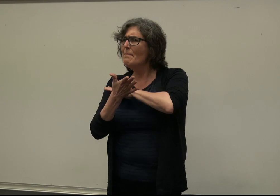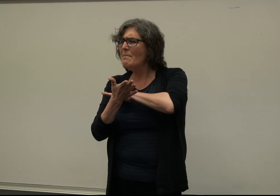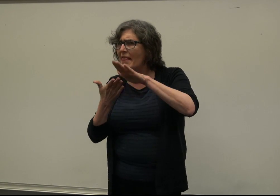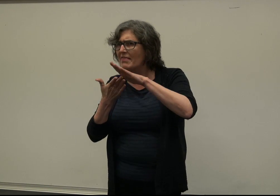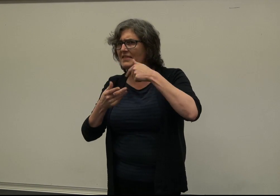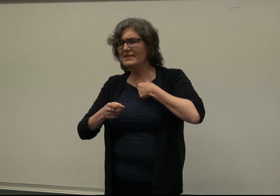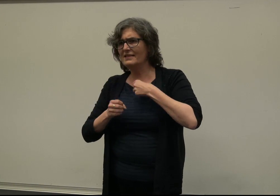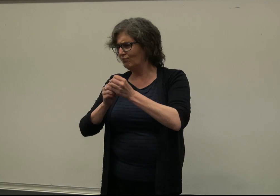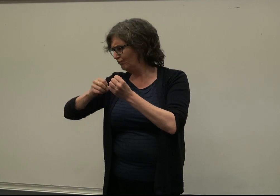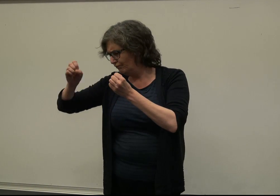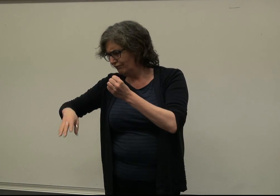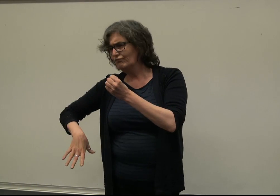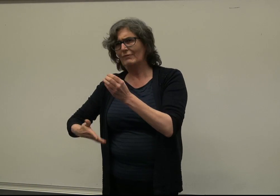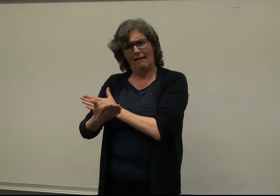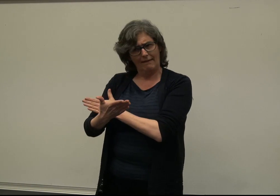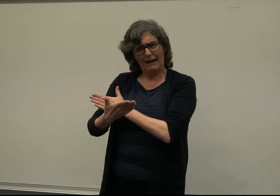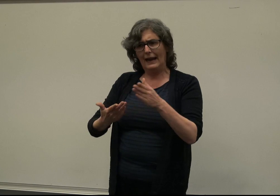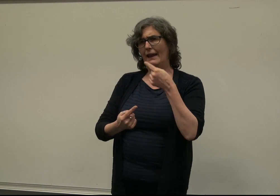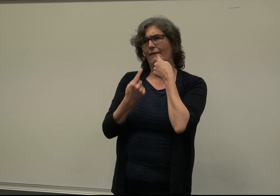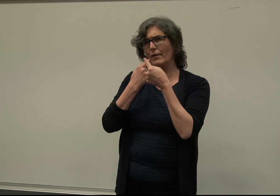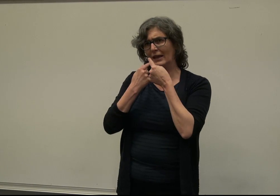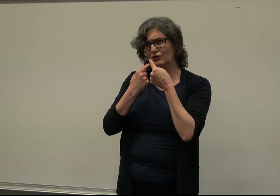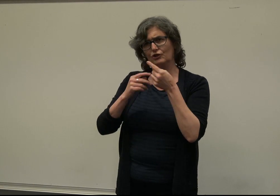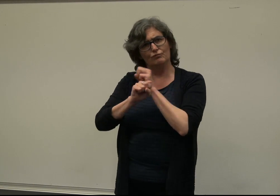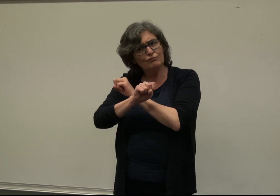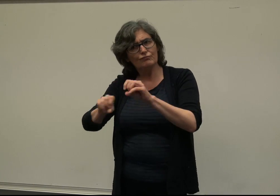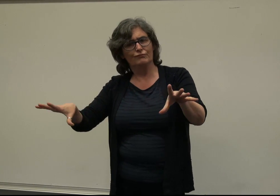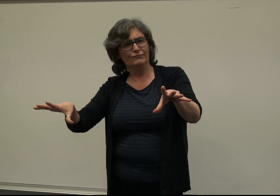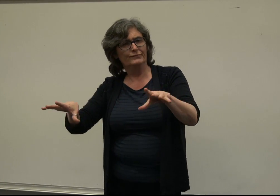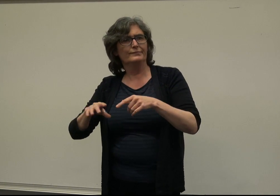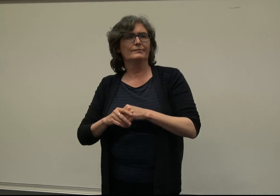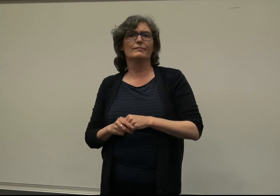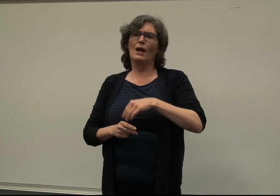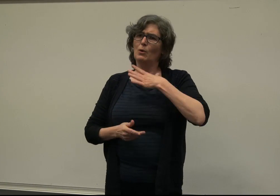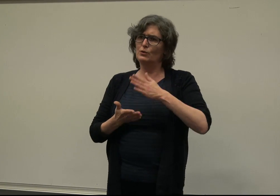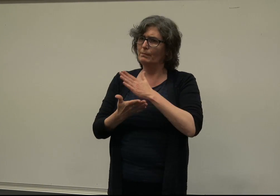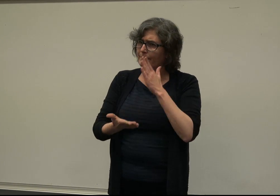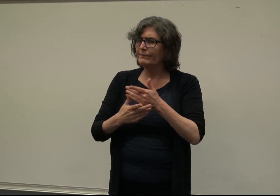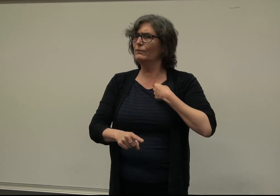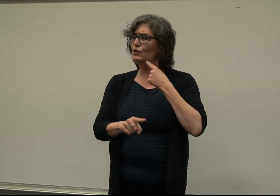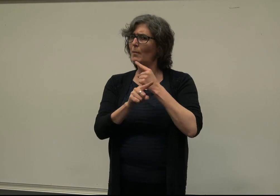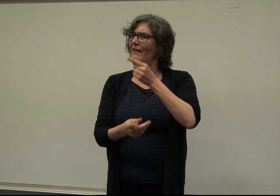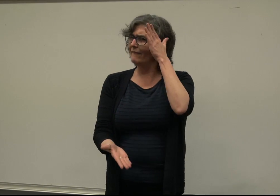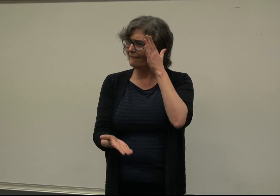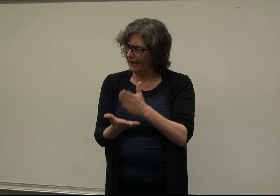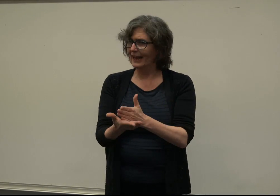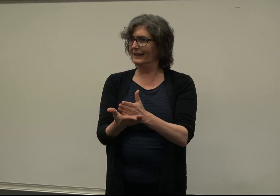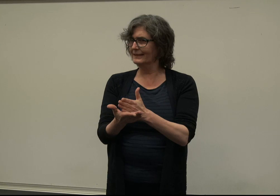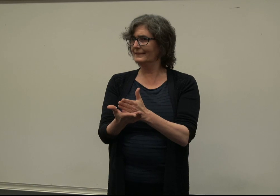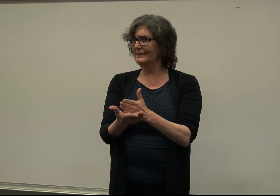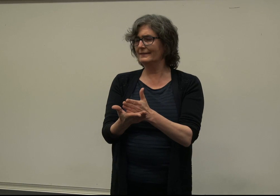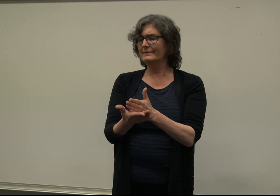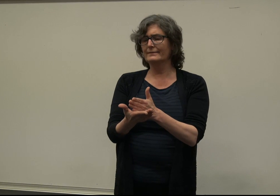many misconceptions about bilingualism, and the facts, so the results that are coming